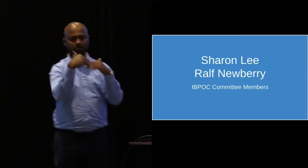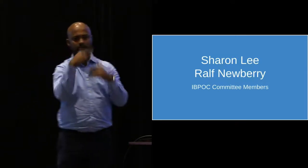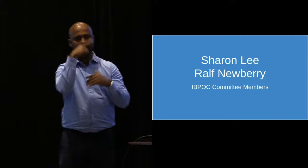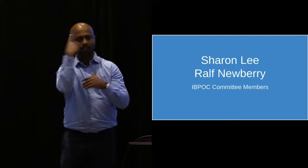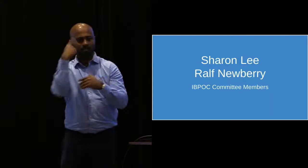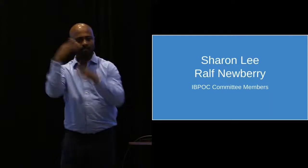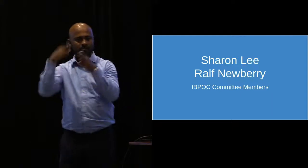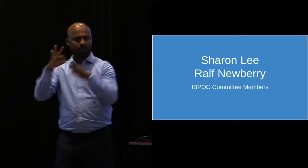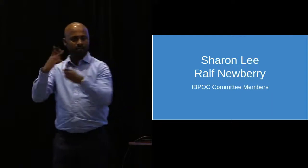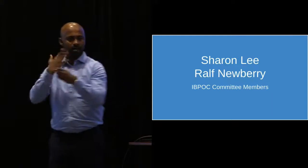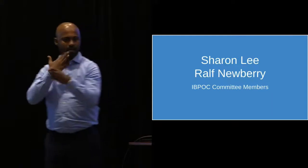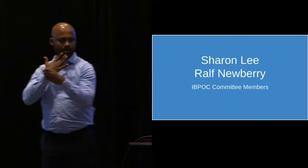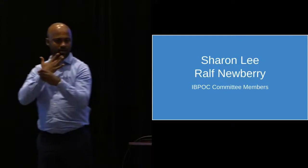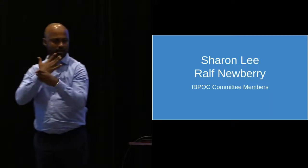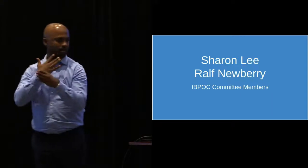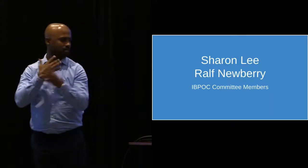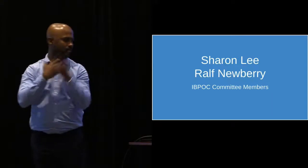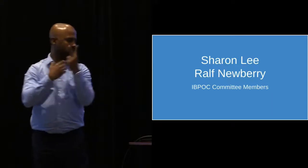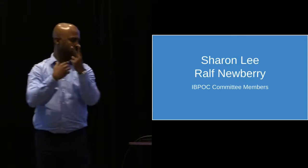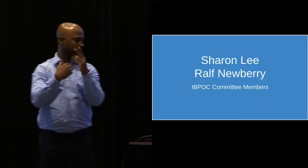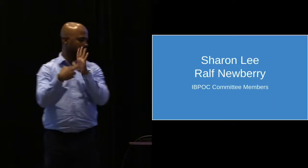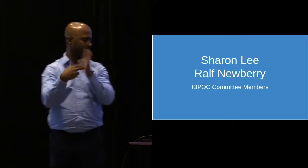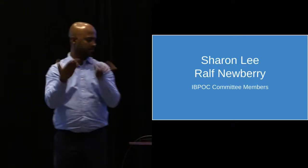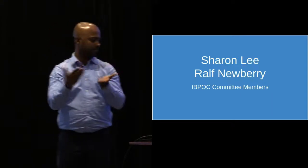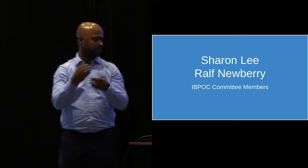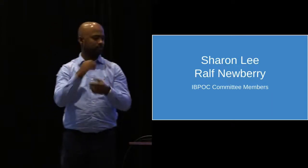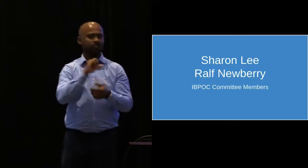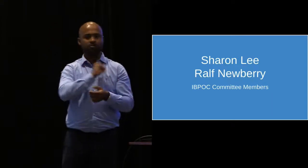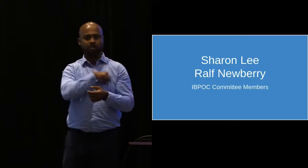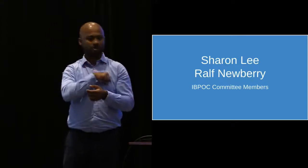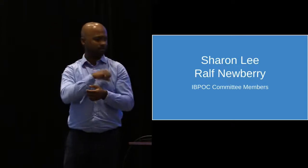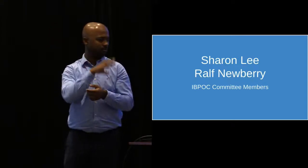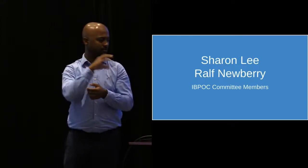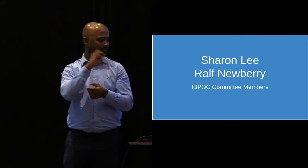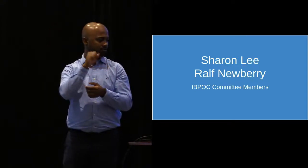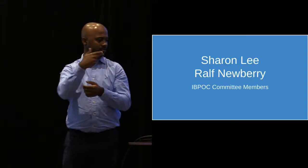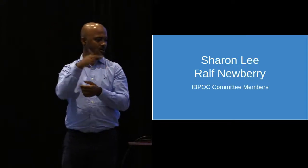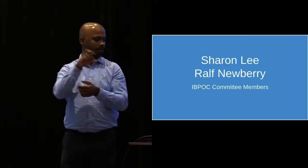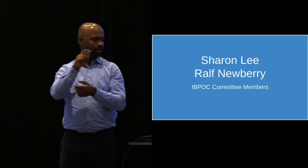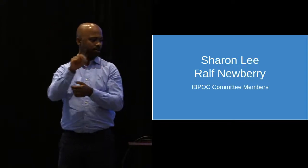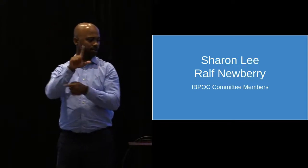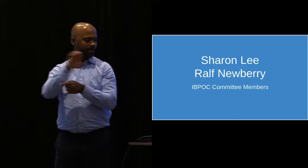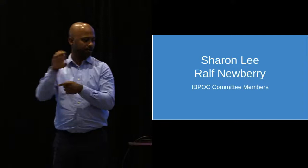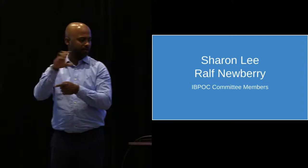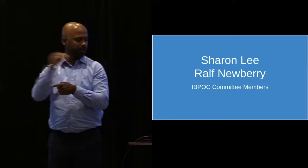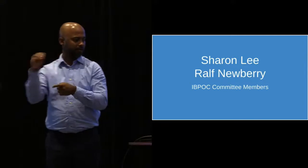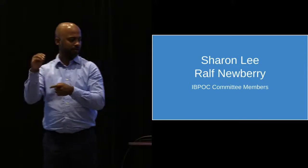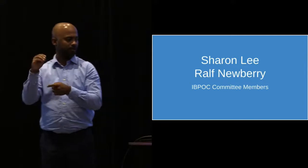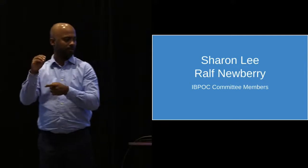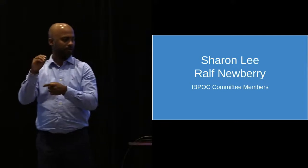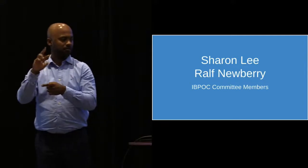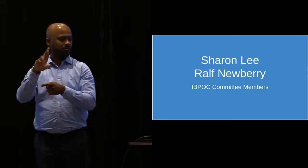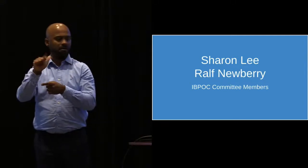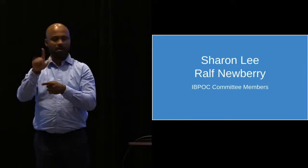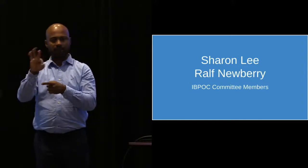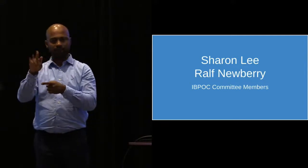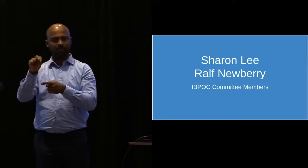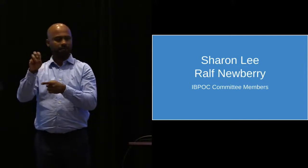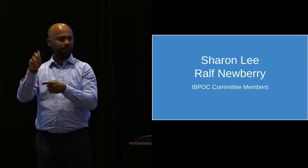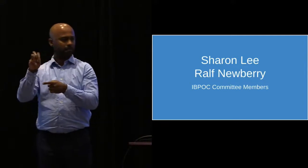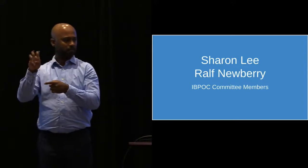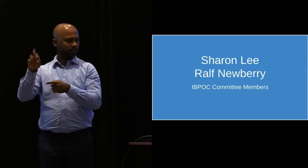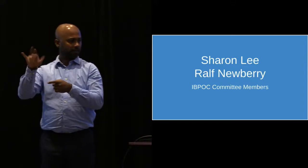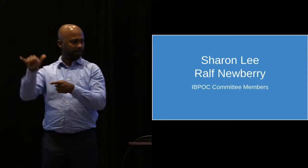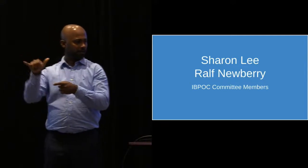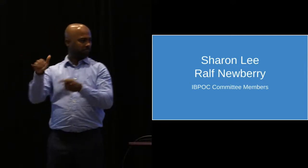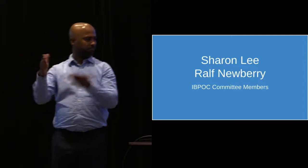Color committee members. We have two representatives here today, Sharon Lee and